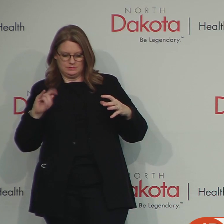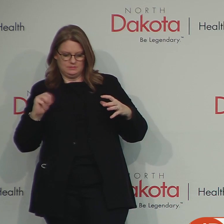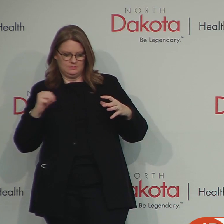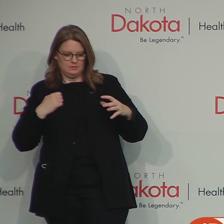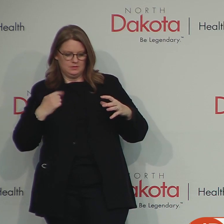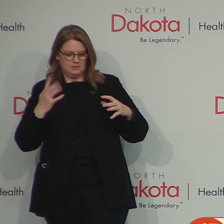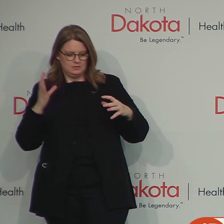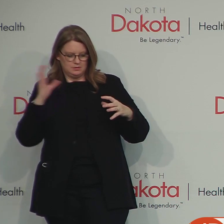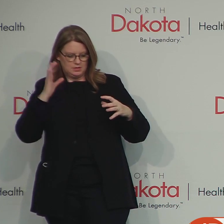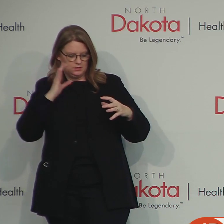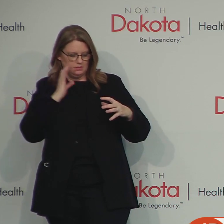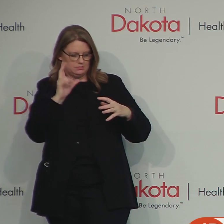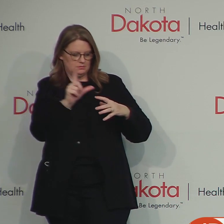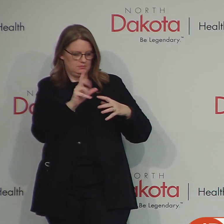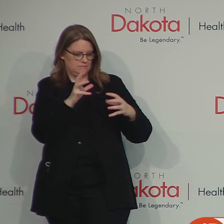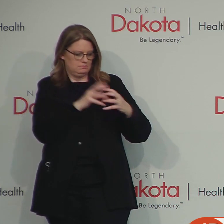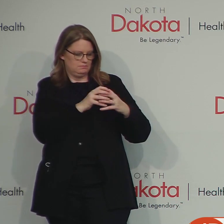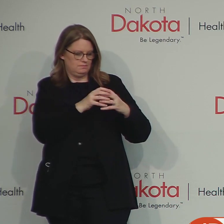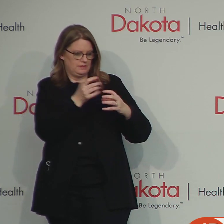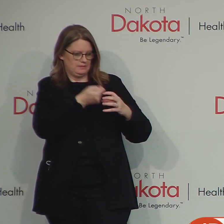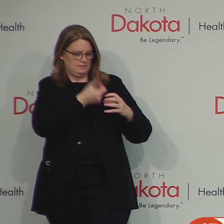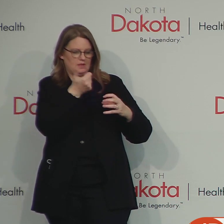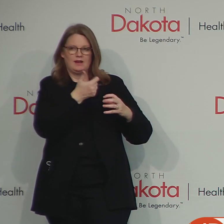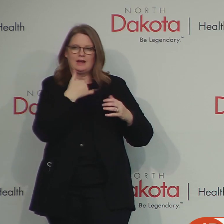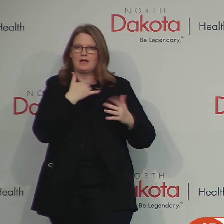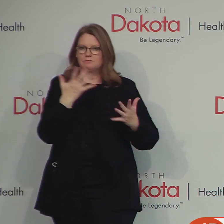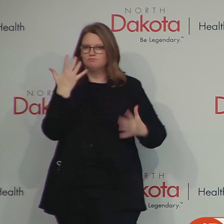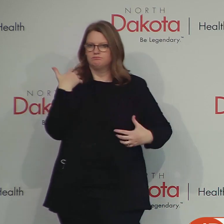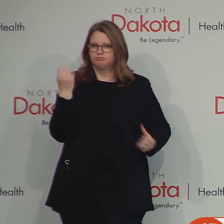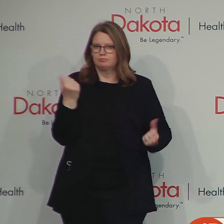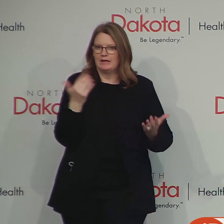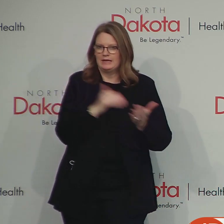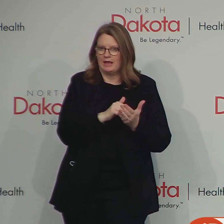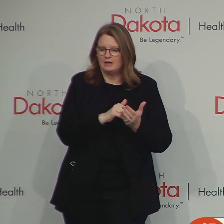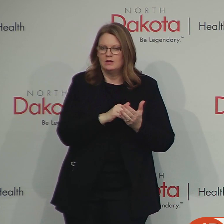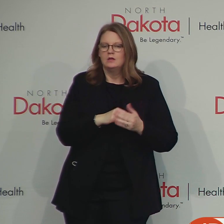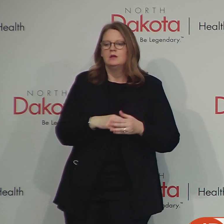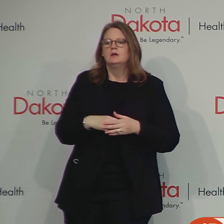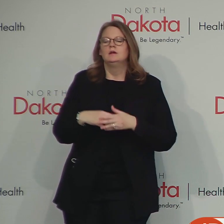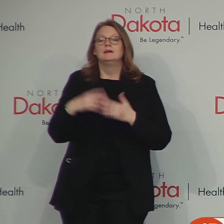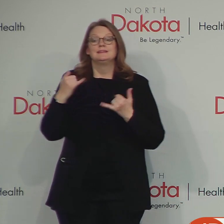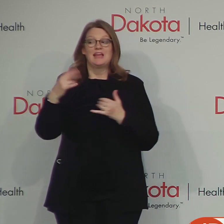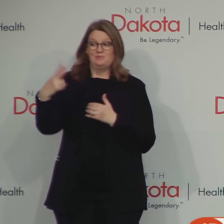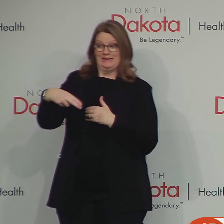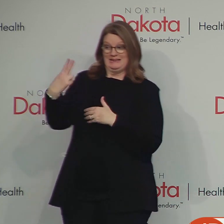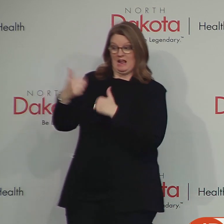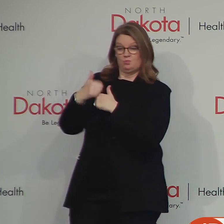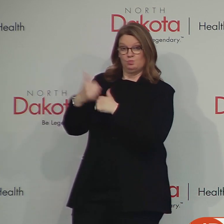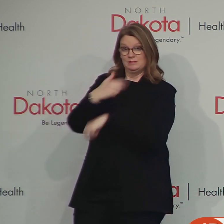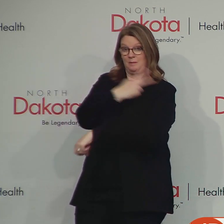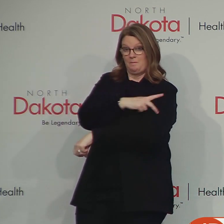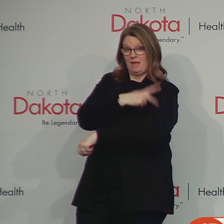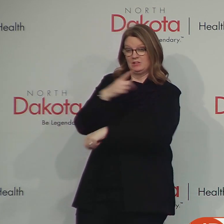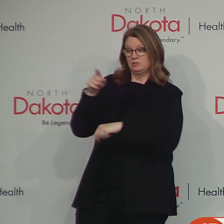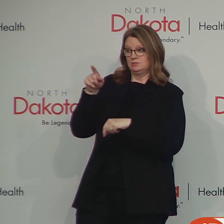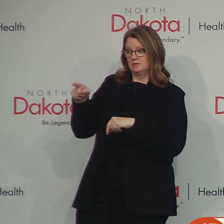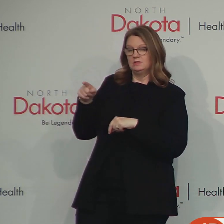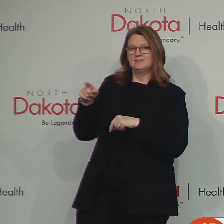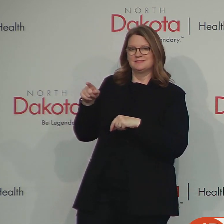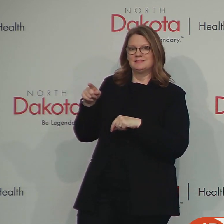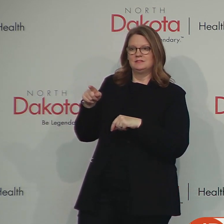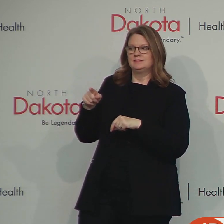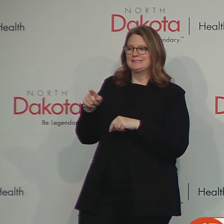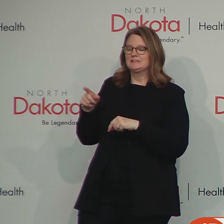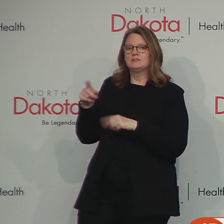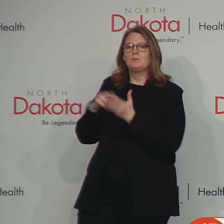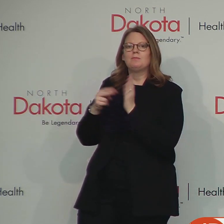coronavirus, eliminates it, and I hopefully get over my disease. When used in high-risk patients, this basically gives their immune system